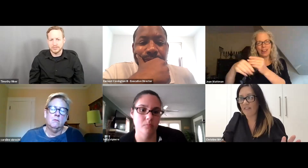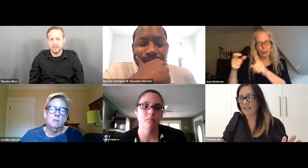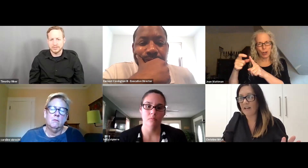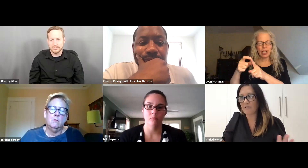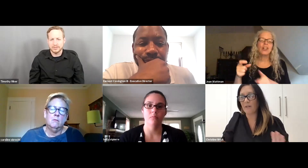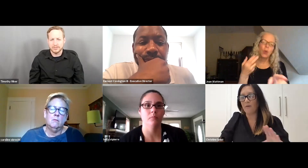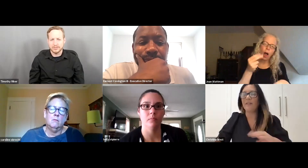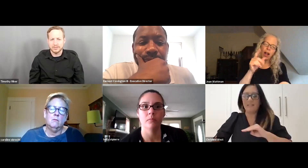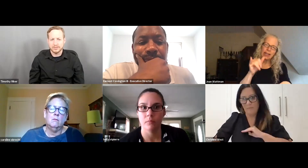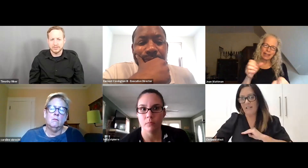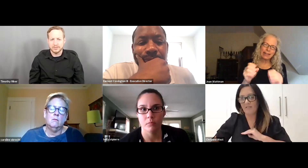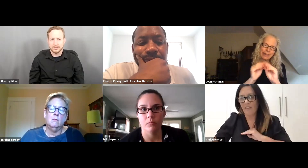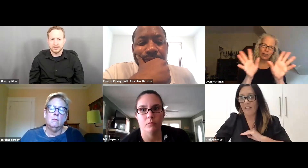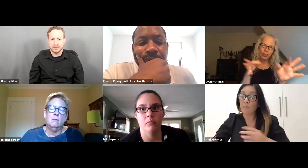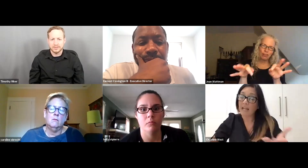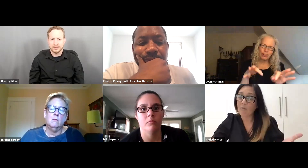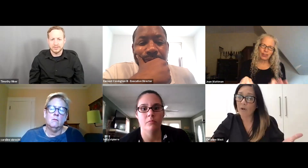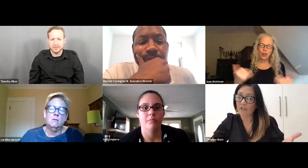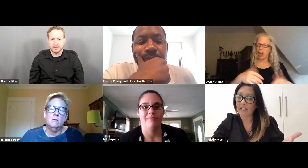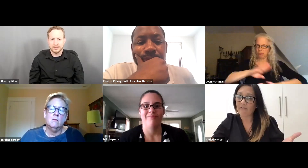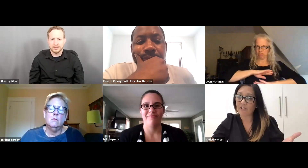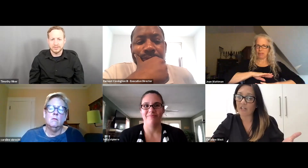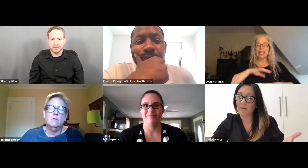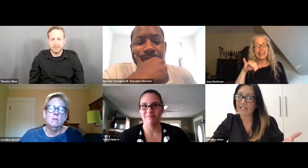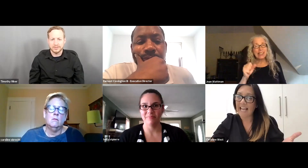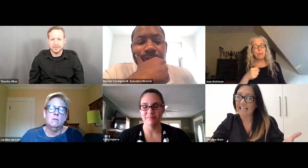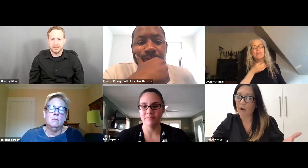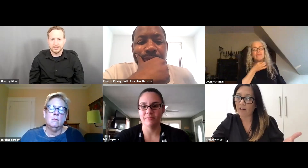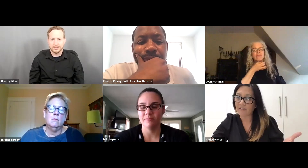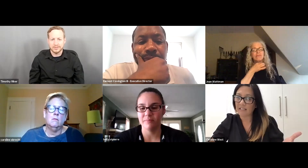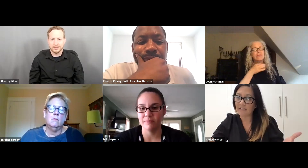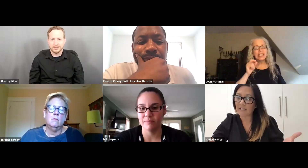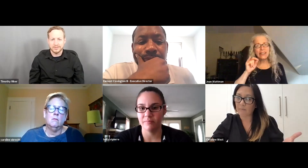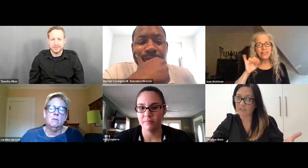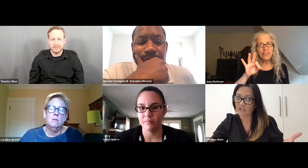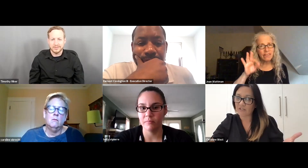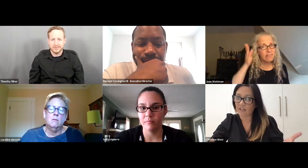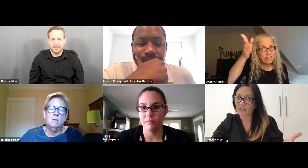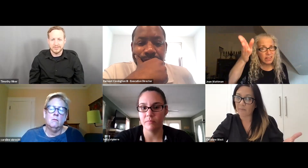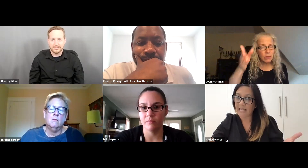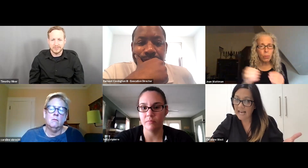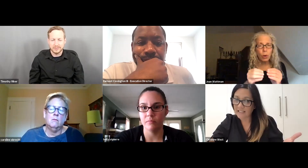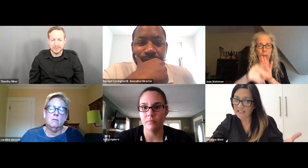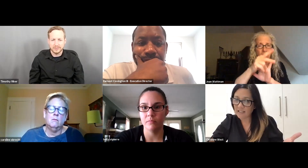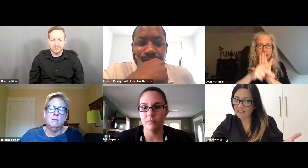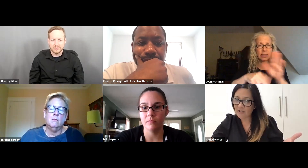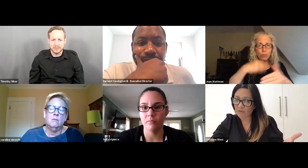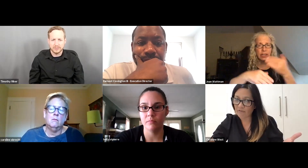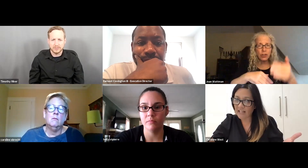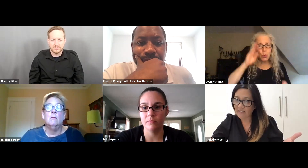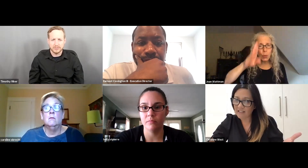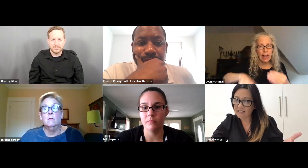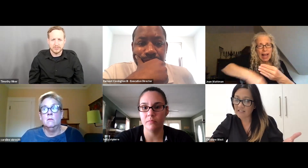to clarify that now, so I'm satisfied. Thank you. But I am wondering if there's going to be any policies and procedures that are going to be added